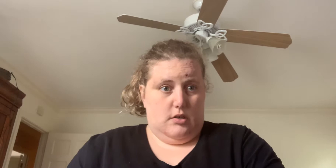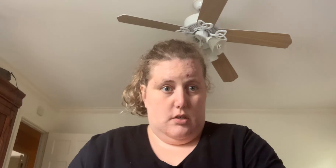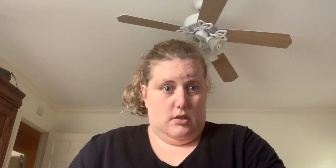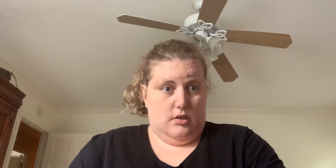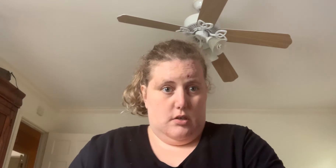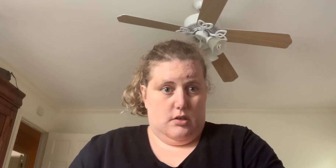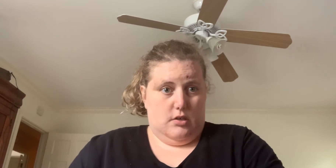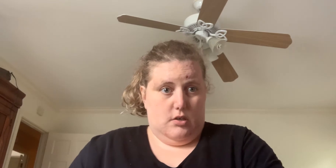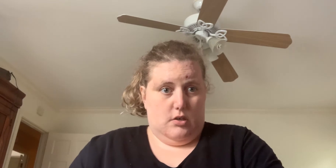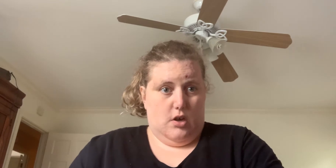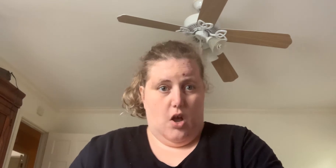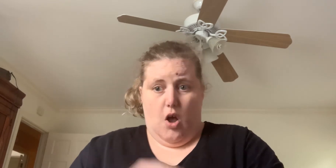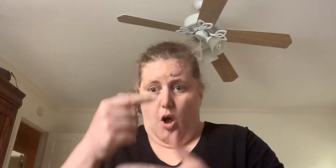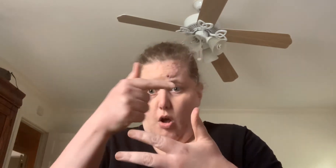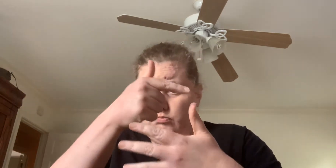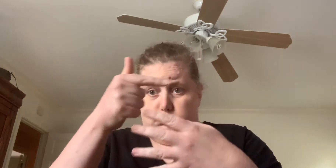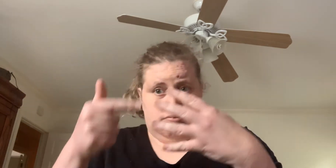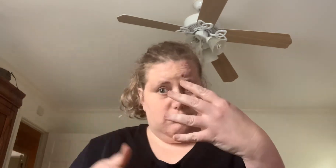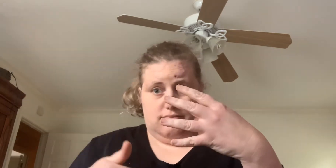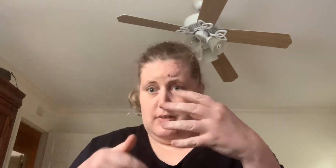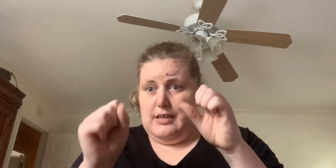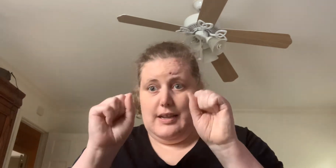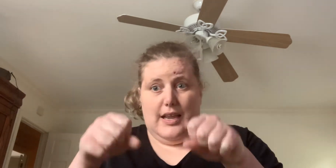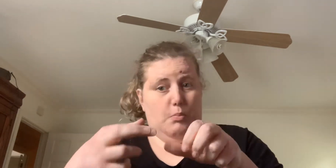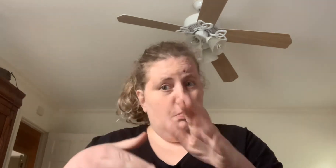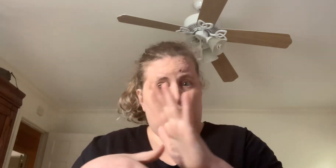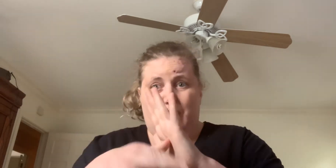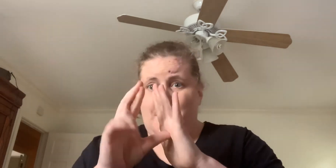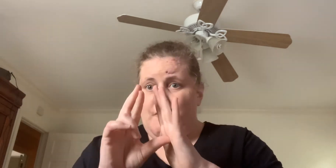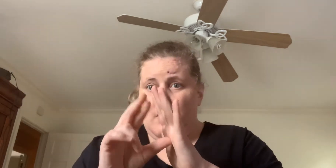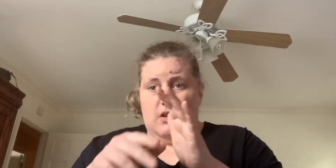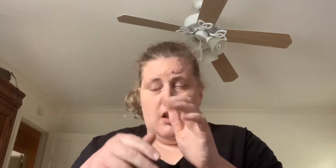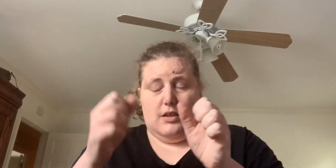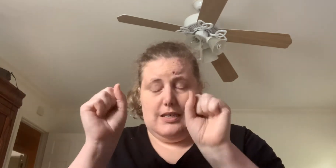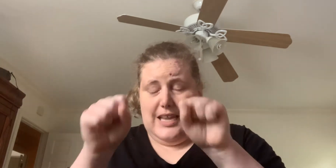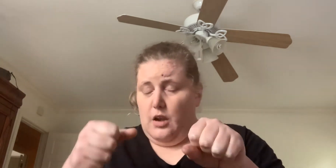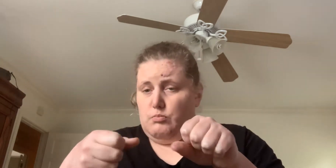And all of these can actually be done in the reverse. It may say, for every 2